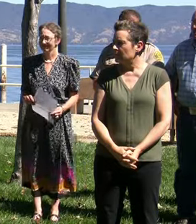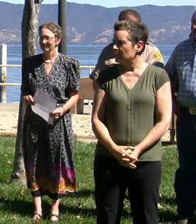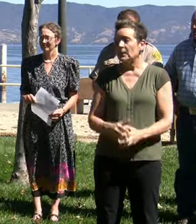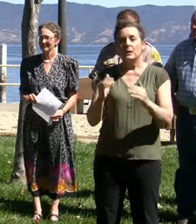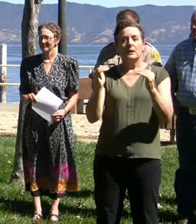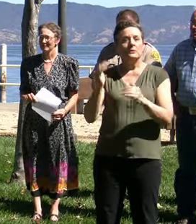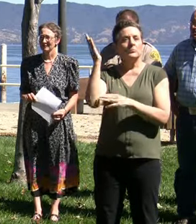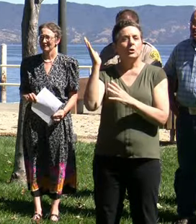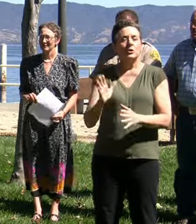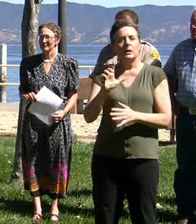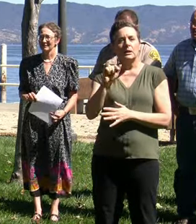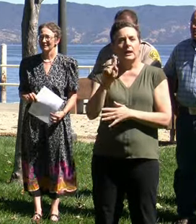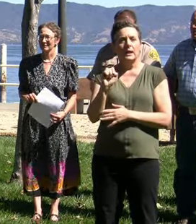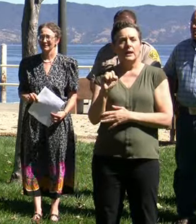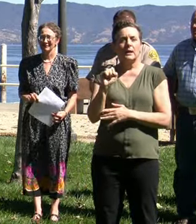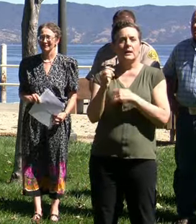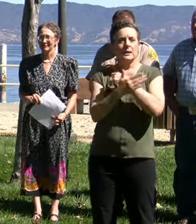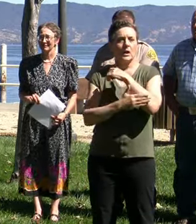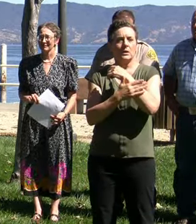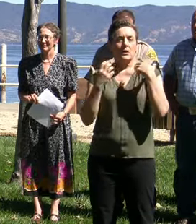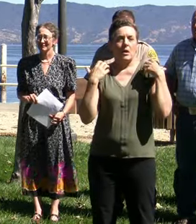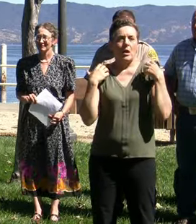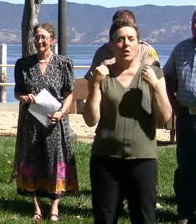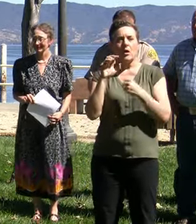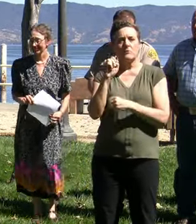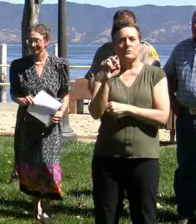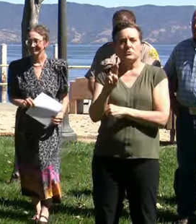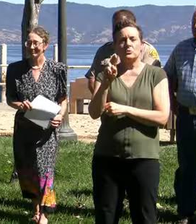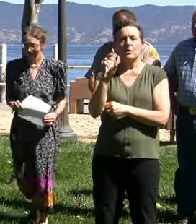Our next speaker is the Lake County Health Officer, Dr. Karen Tate.